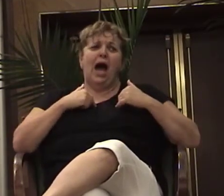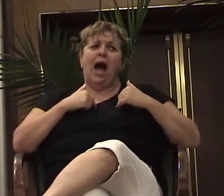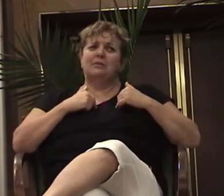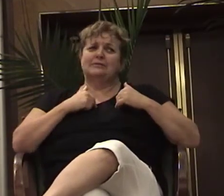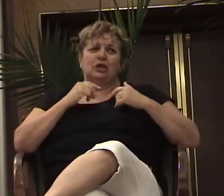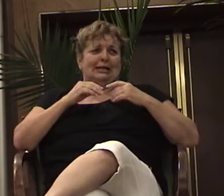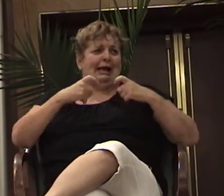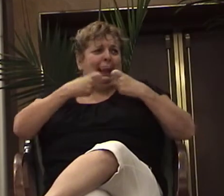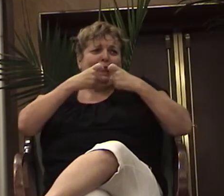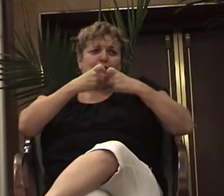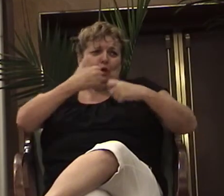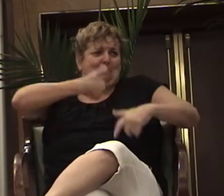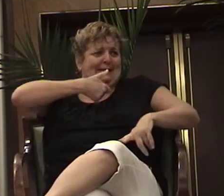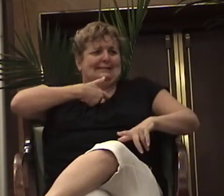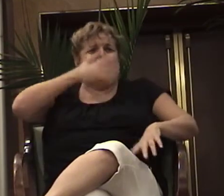Thank you very much.